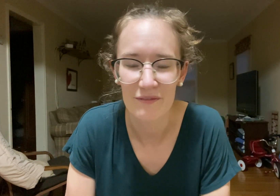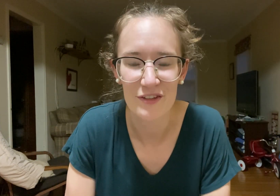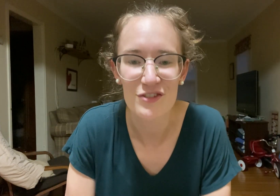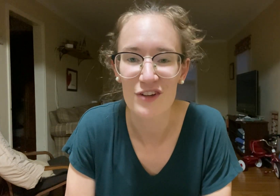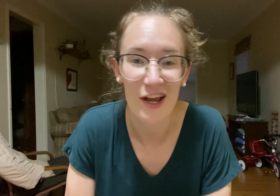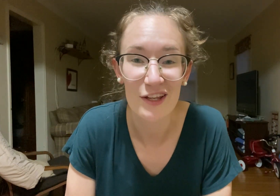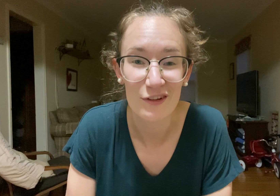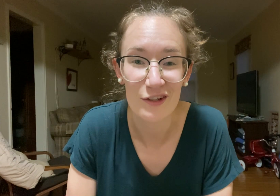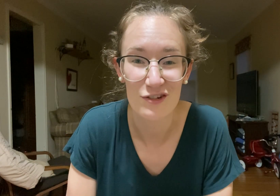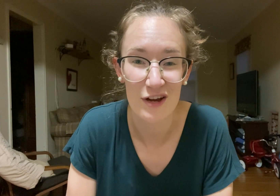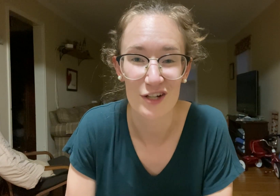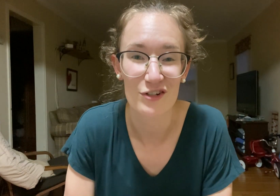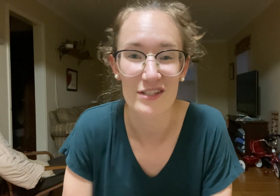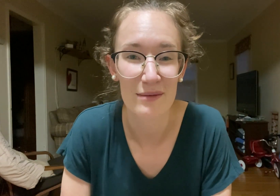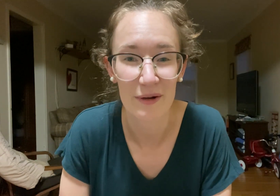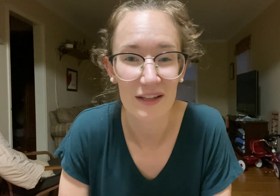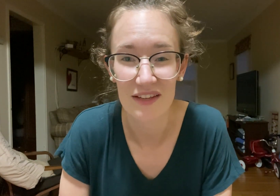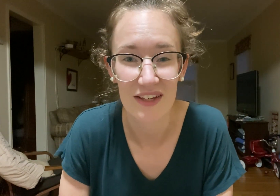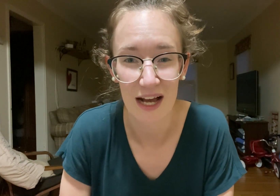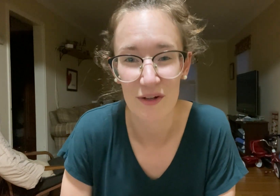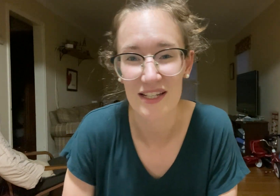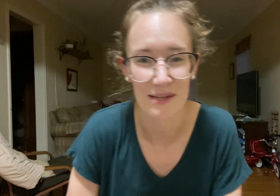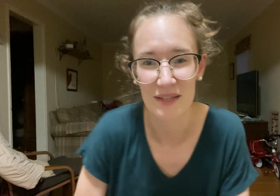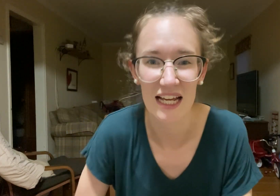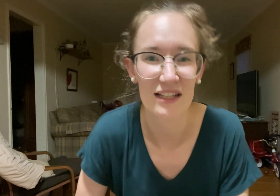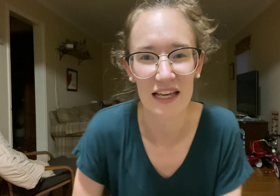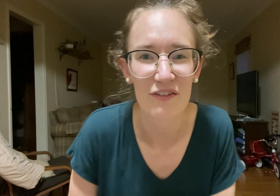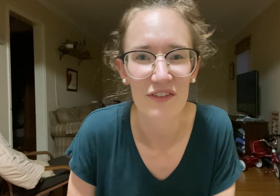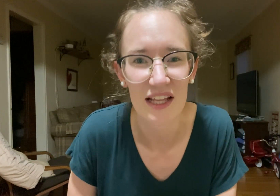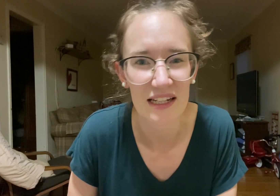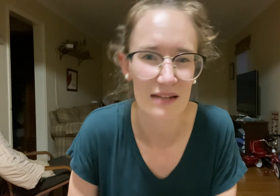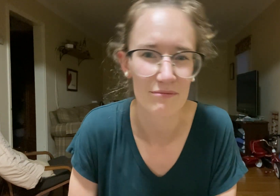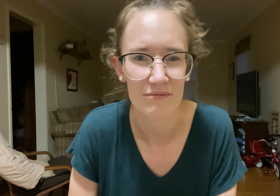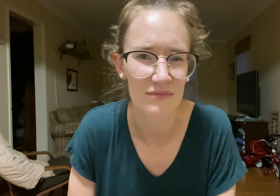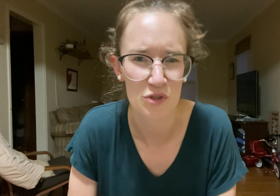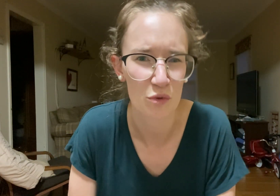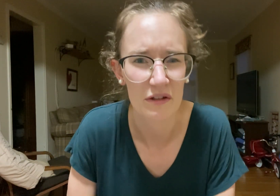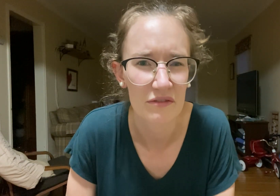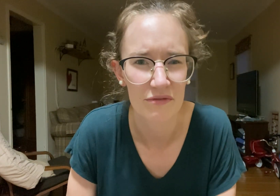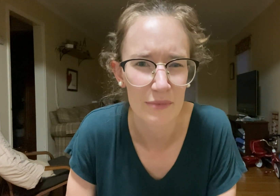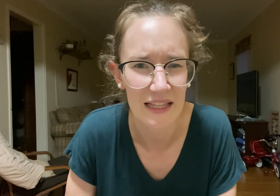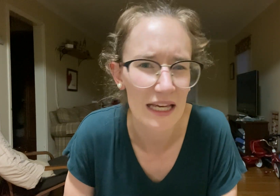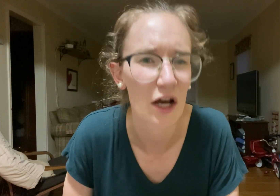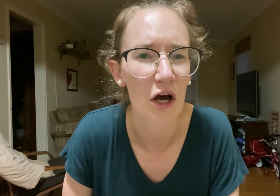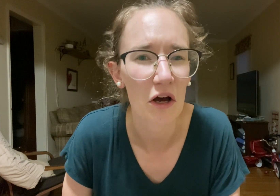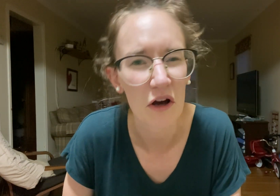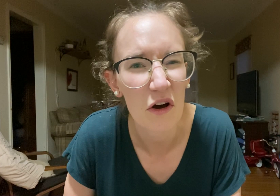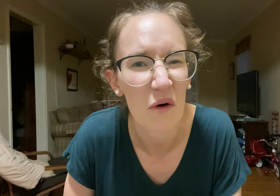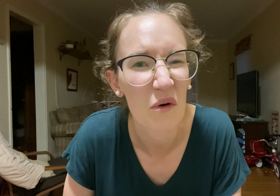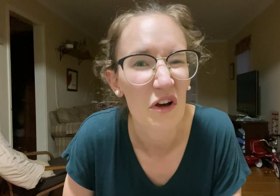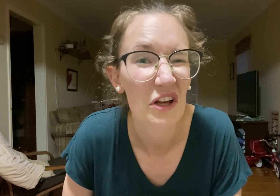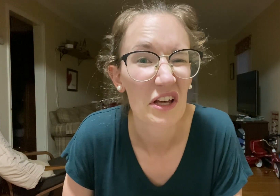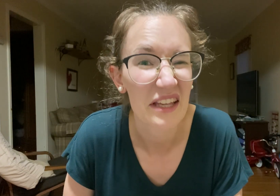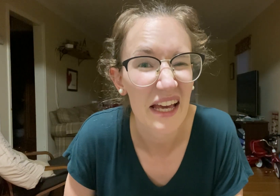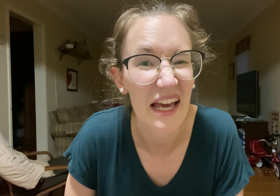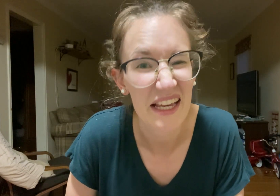these tiny little contractions that barely even counted, something I could like feel and I'd sort of be like, oh yeah, I guess